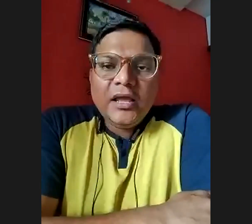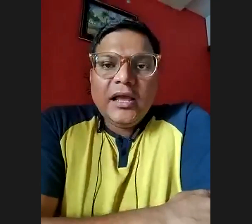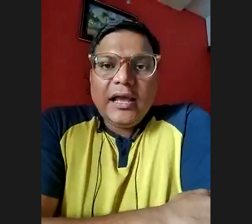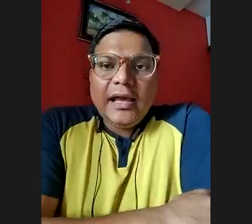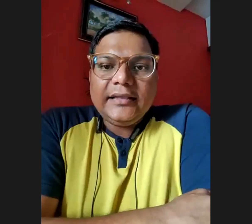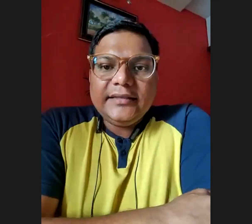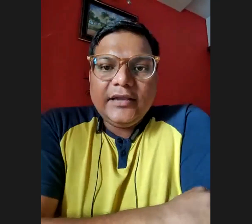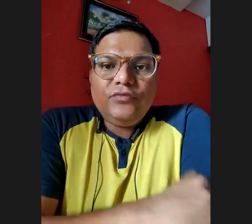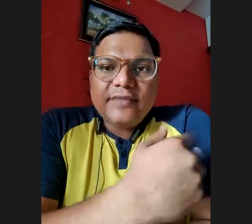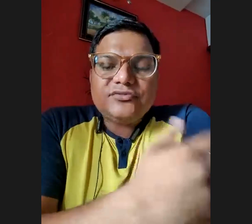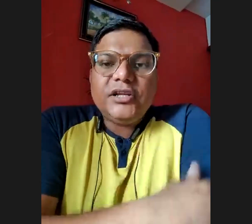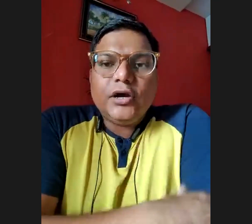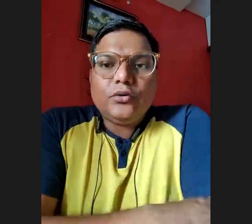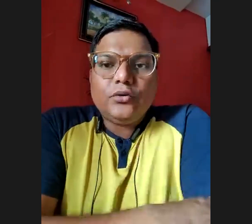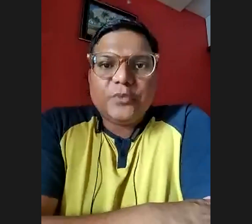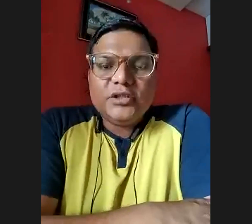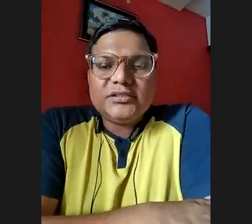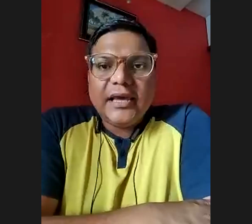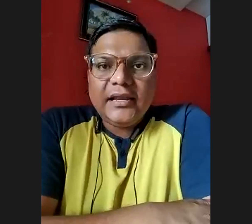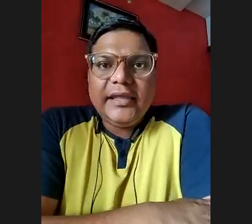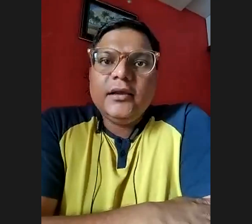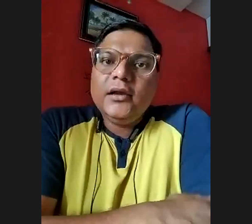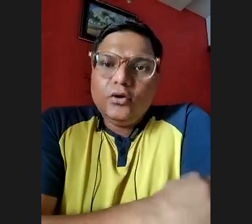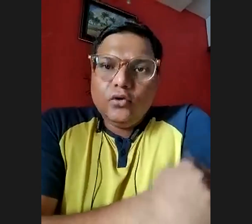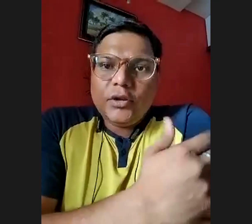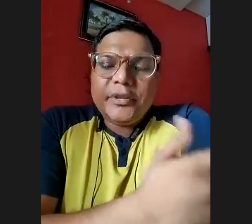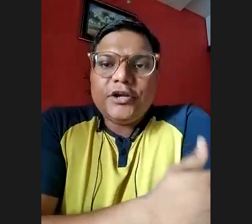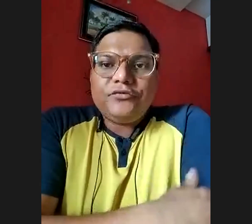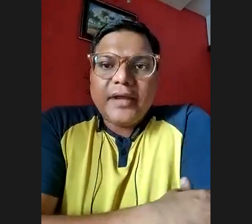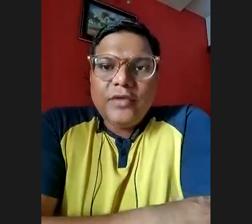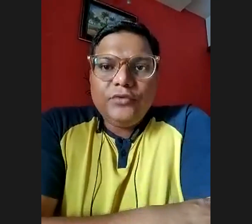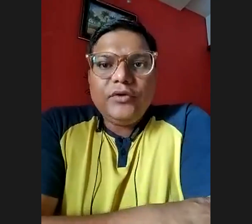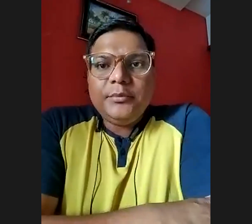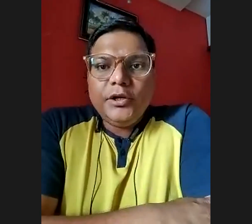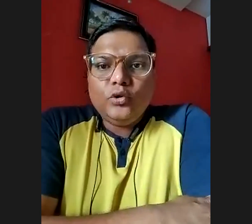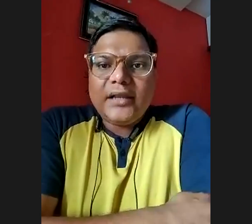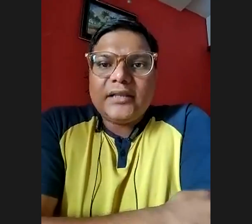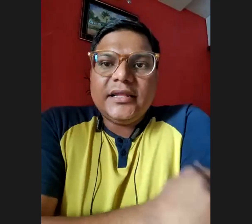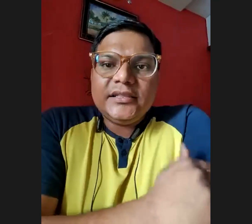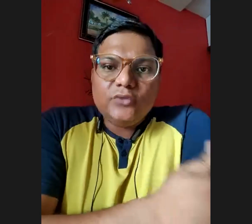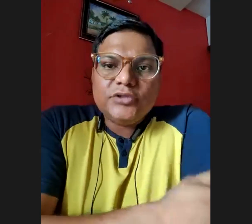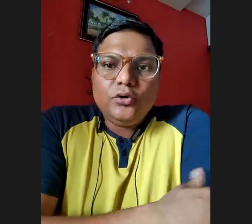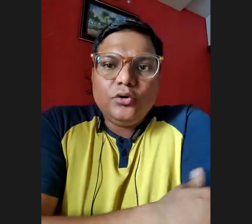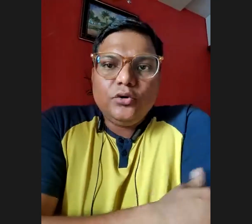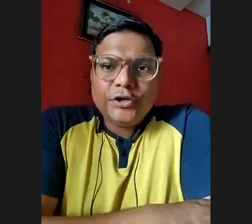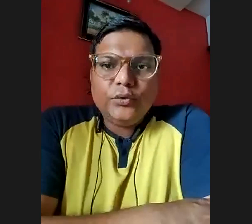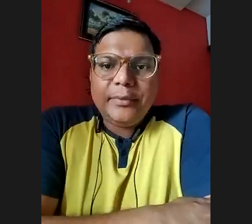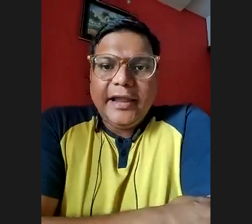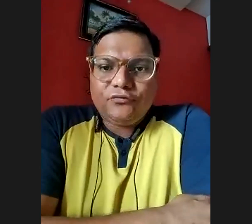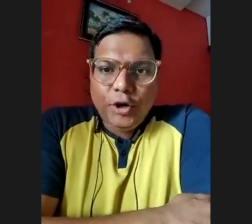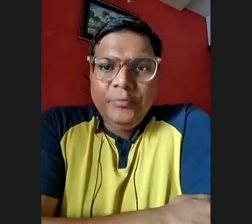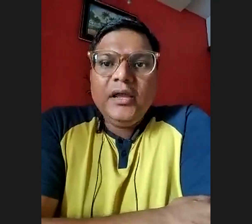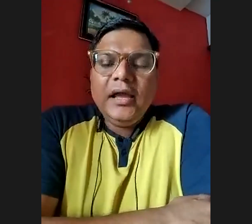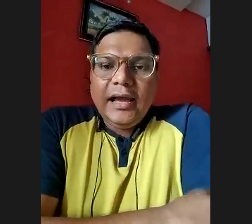out. And then we have seen a good response, and like over a period of time we were able to add 10,000 locations into